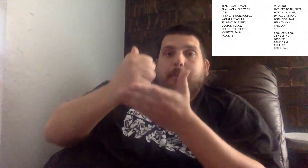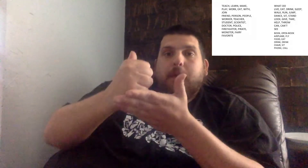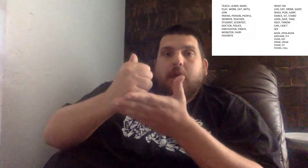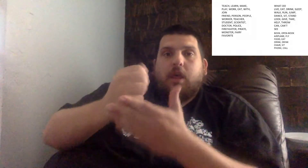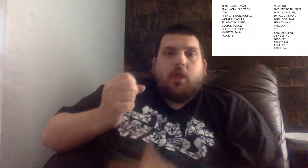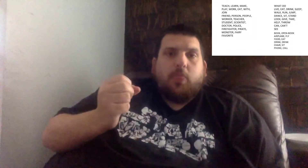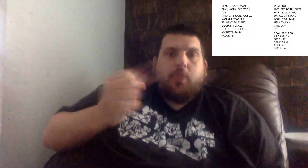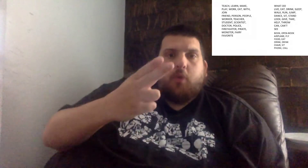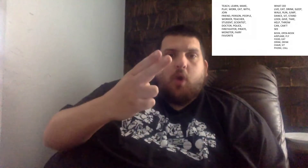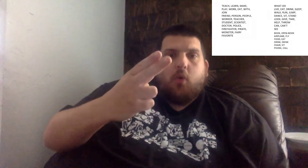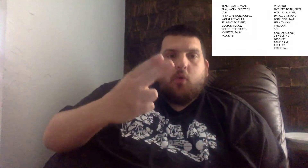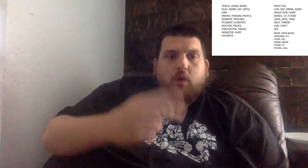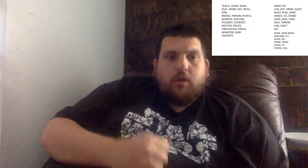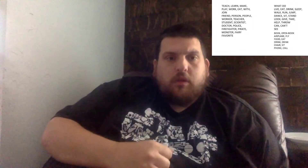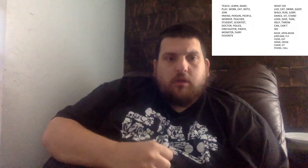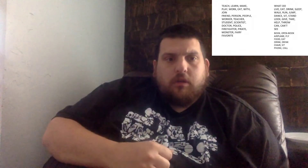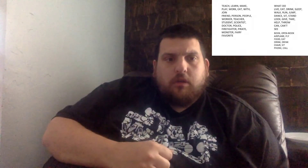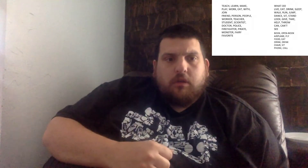help, throw,